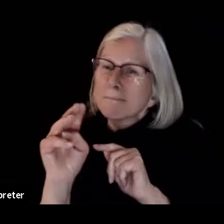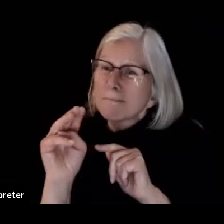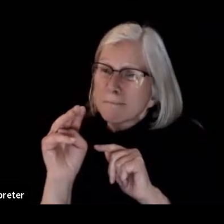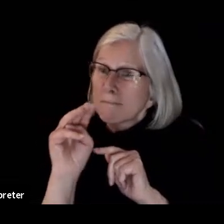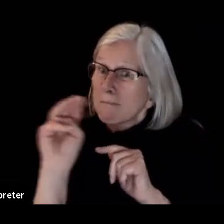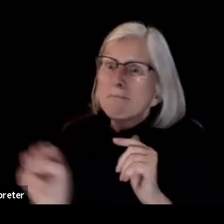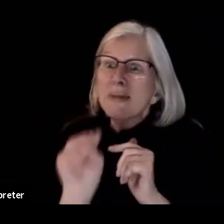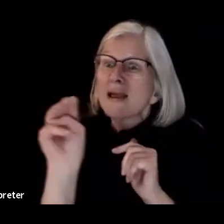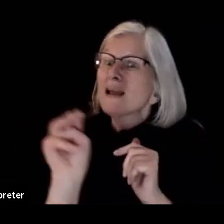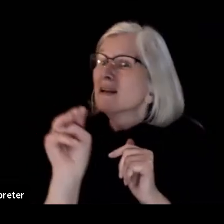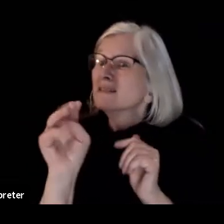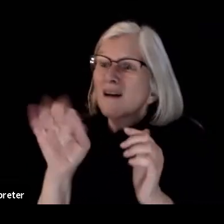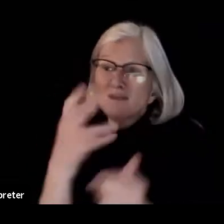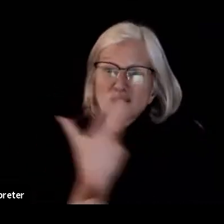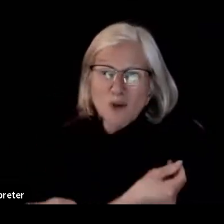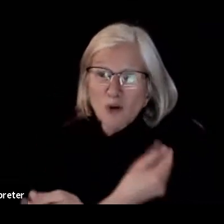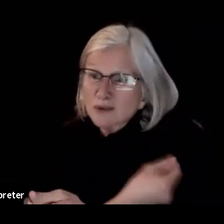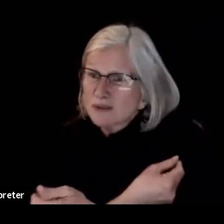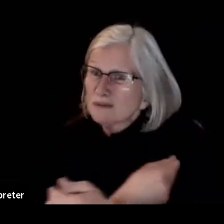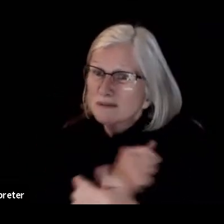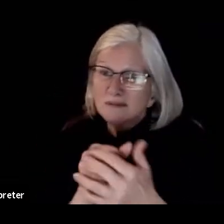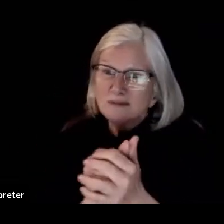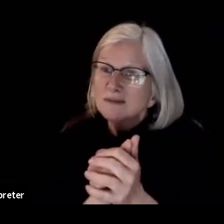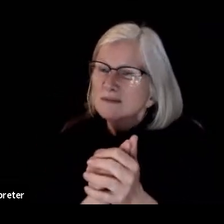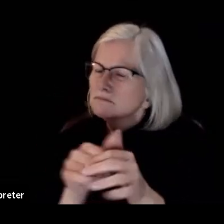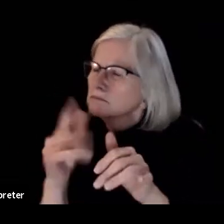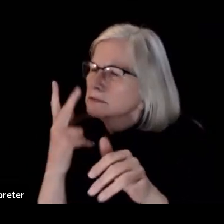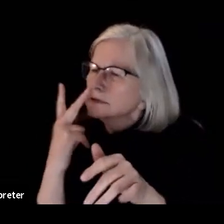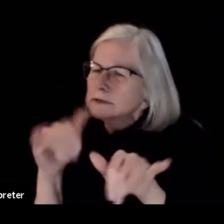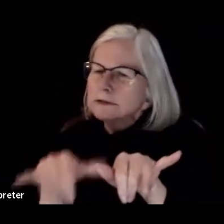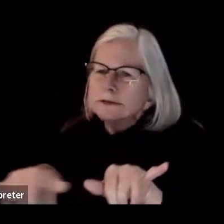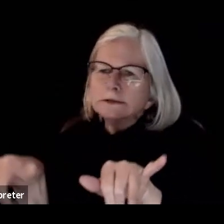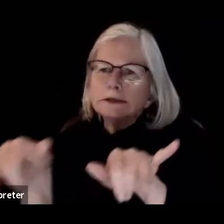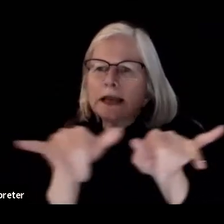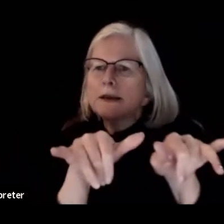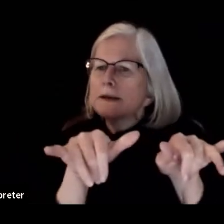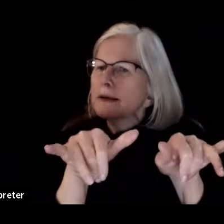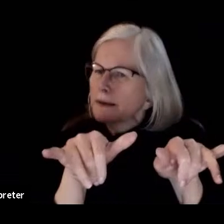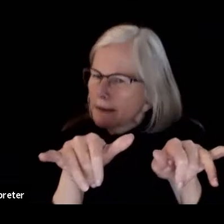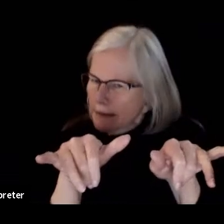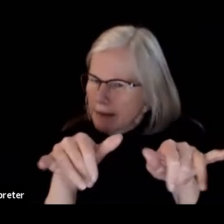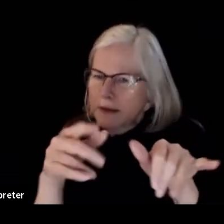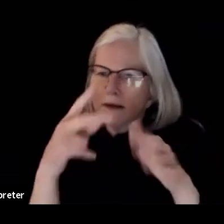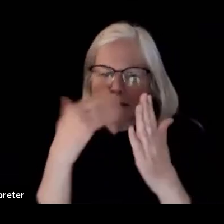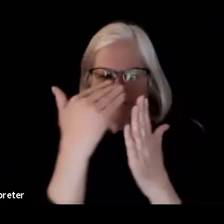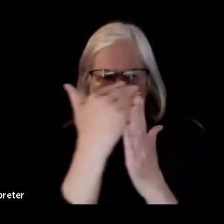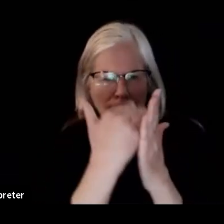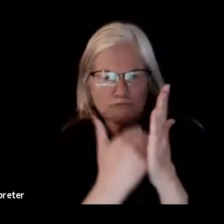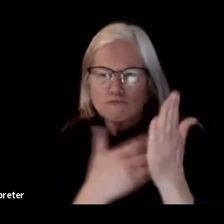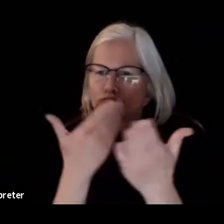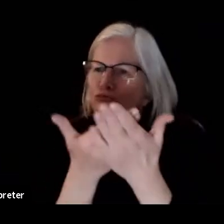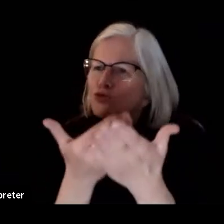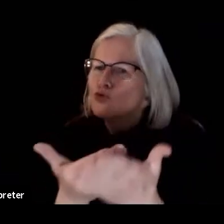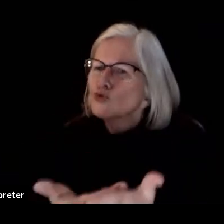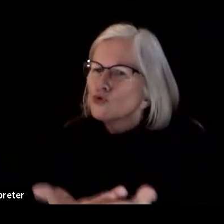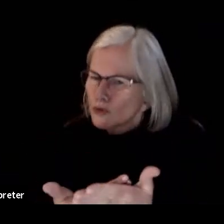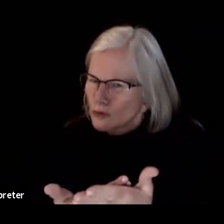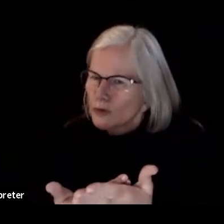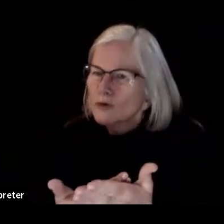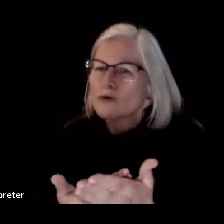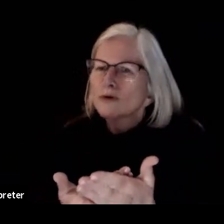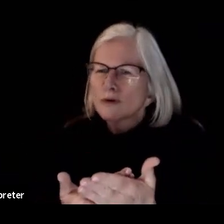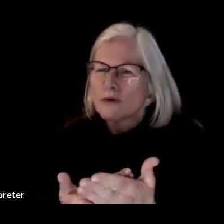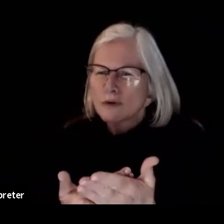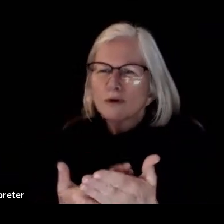same safety profile. So I think we've mentioned on previous calls that in addition to all the